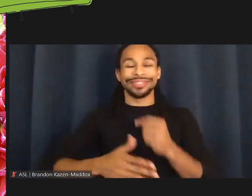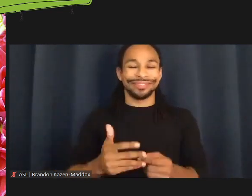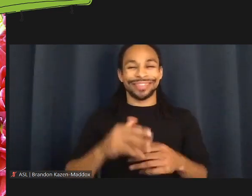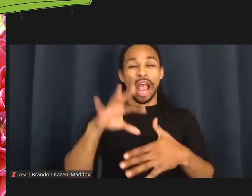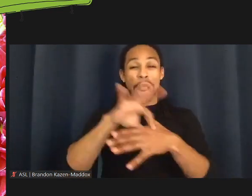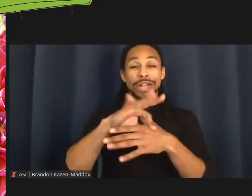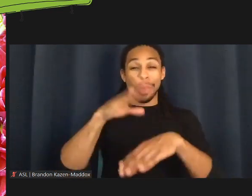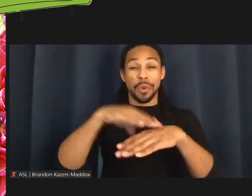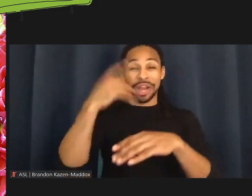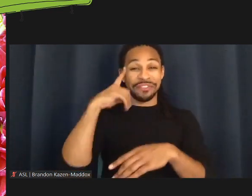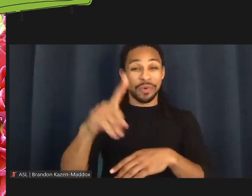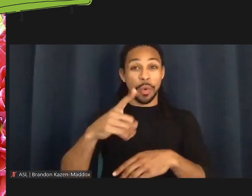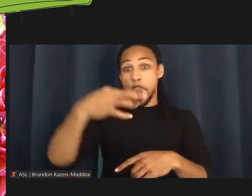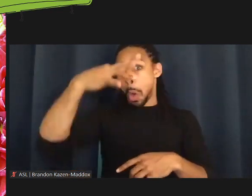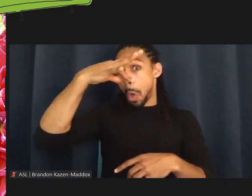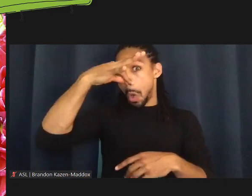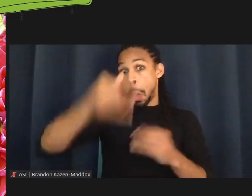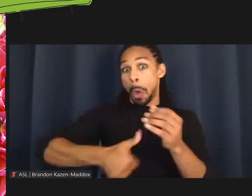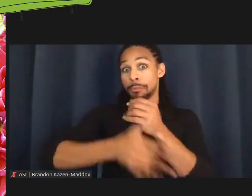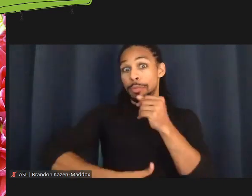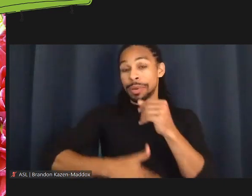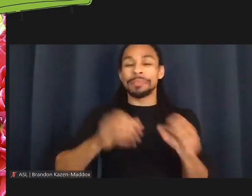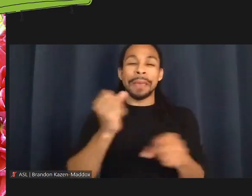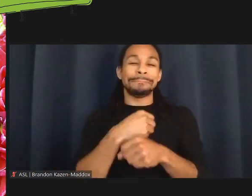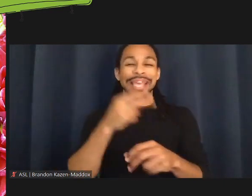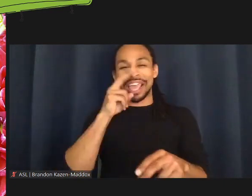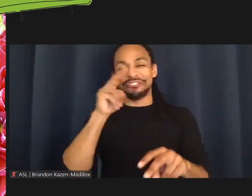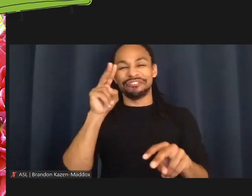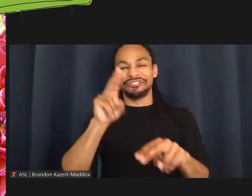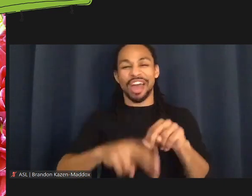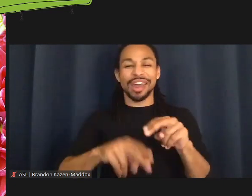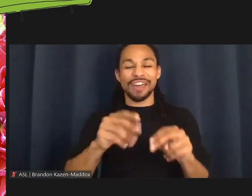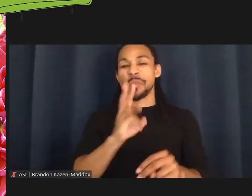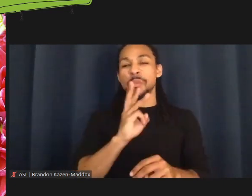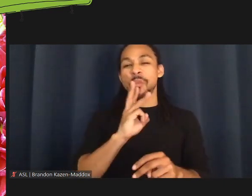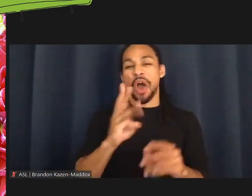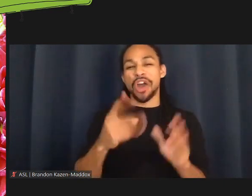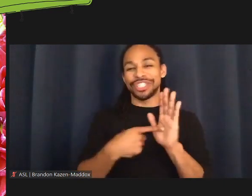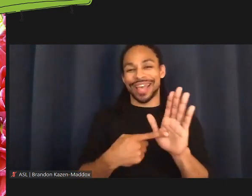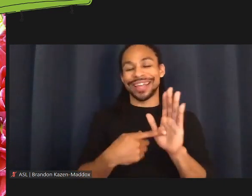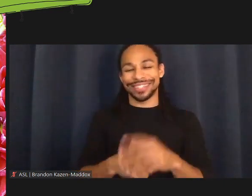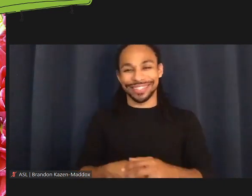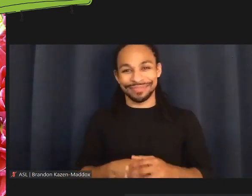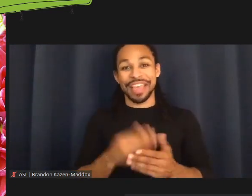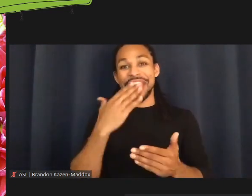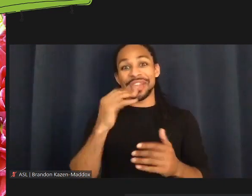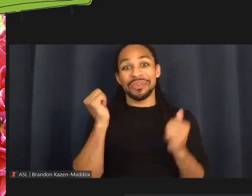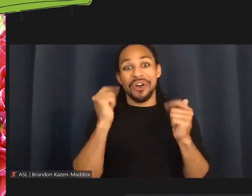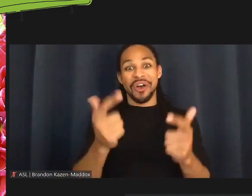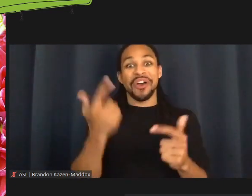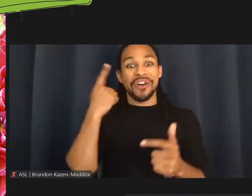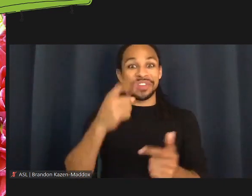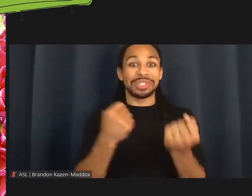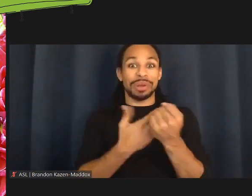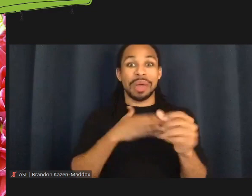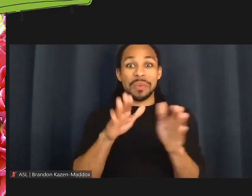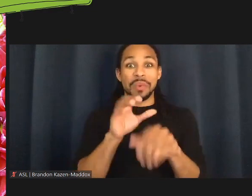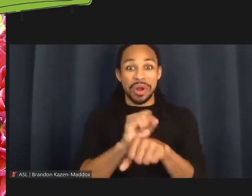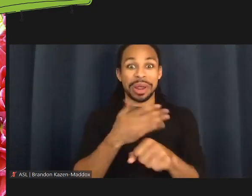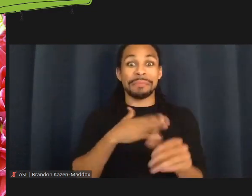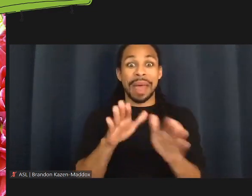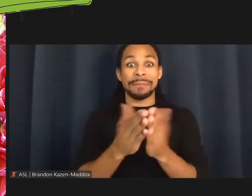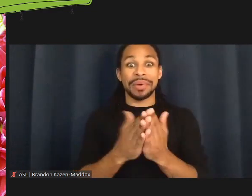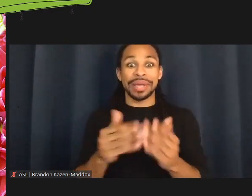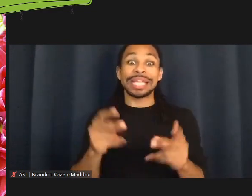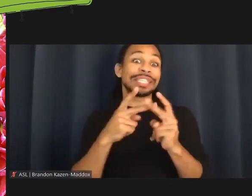and for making fun of water signs. Thank you, everybody, for supporting my work and my book. This is it. It's very